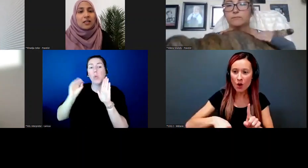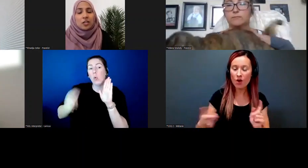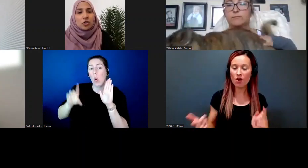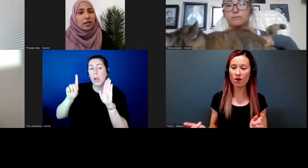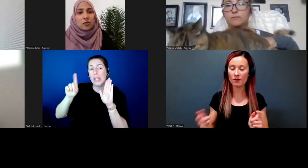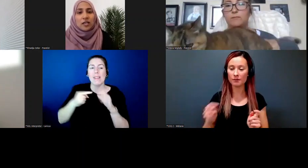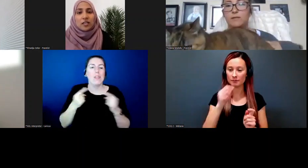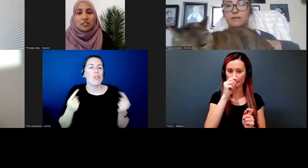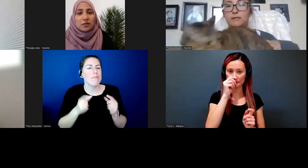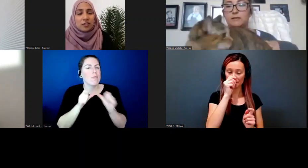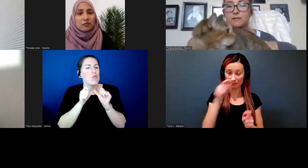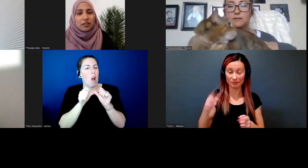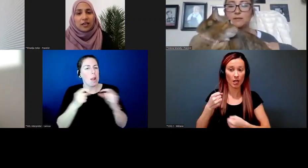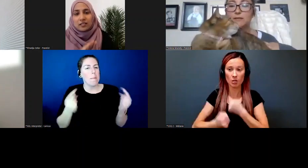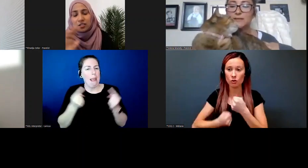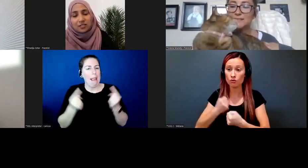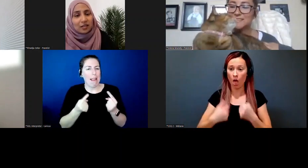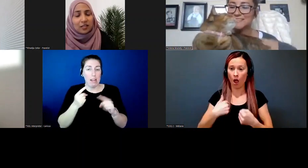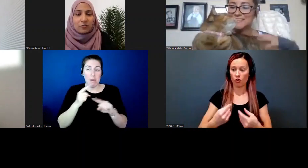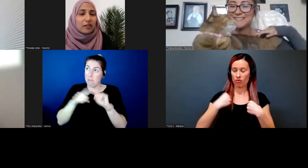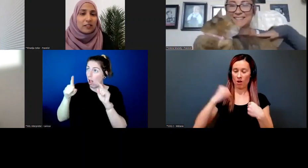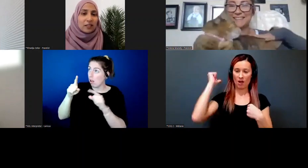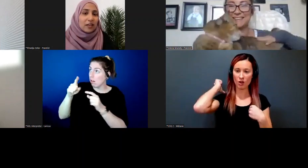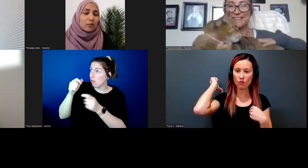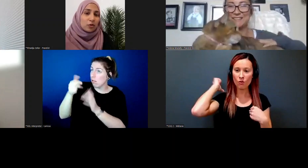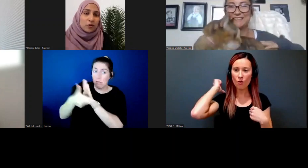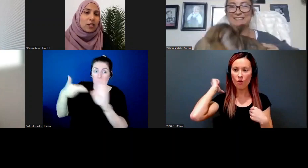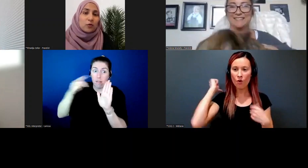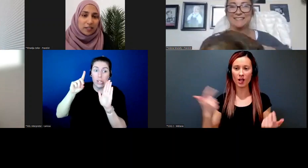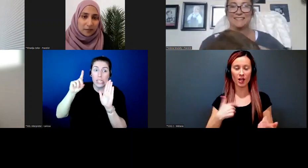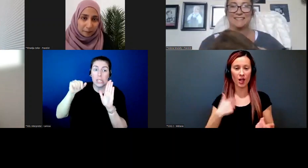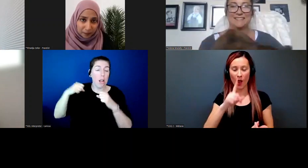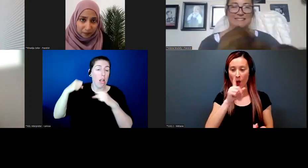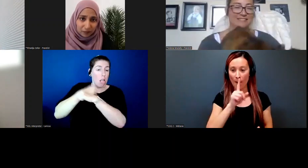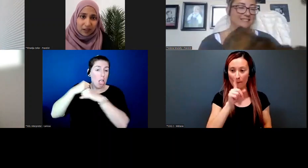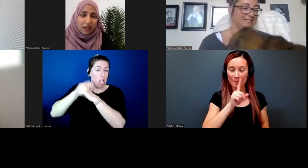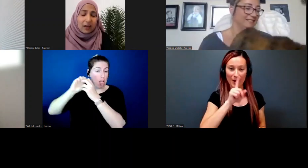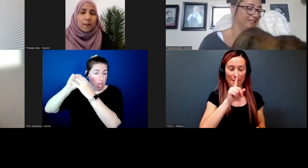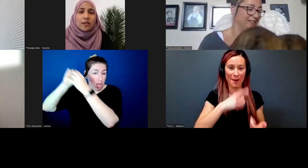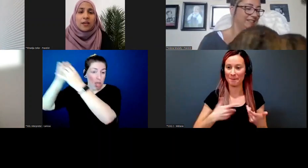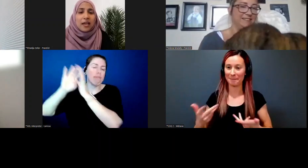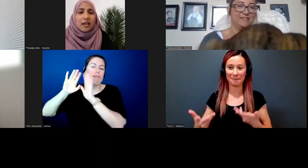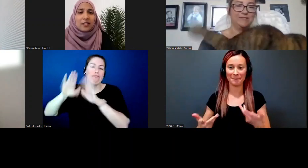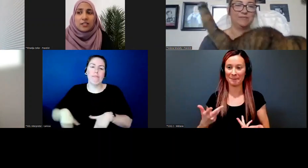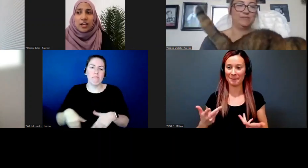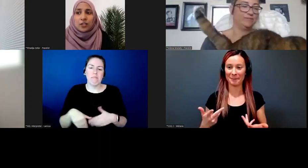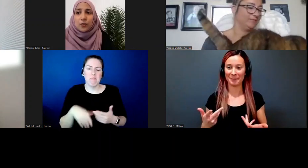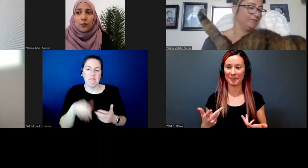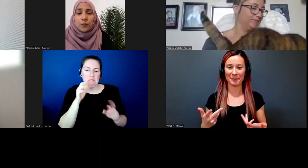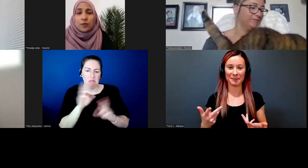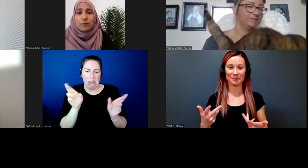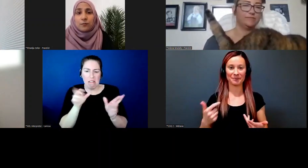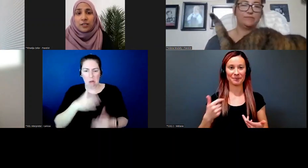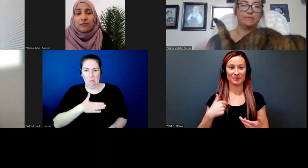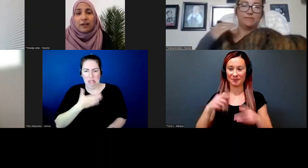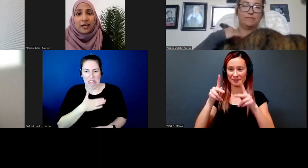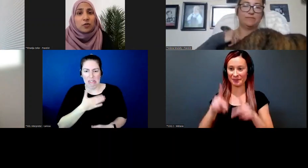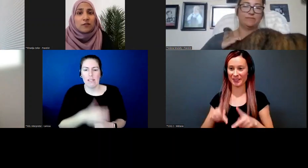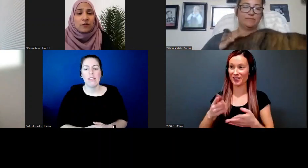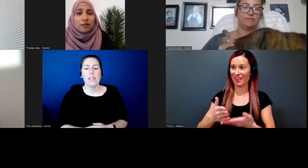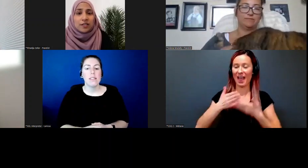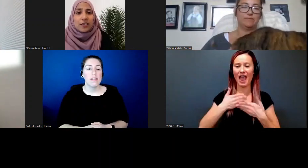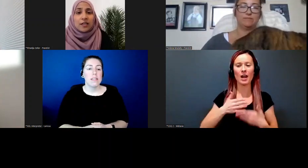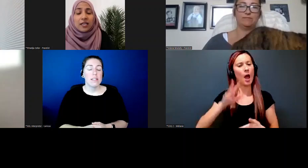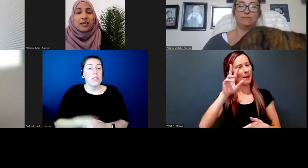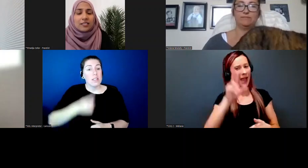and trying to get disability for that is just another fight that I am not ready to fight. And we have had to